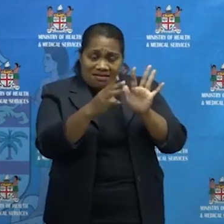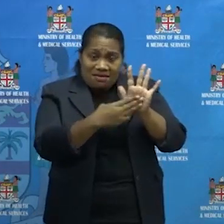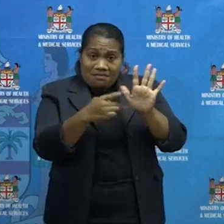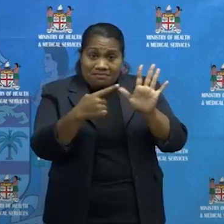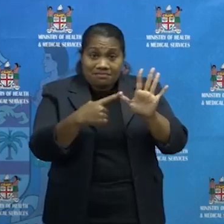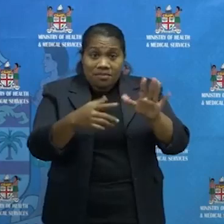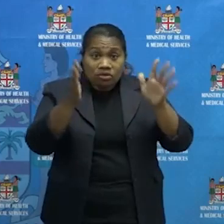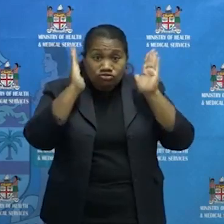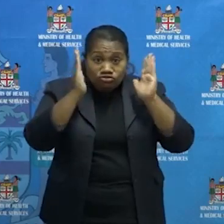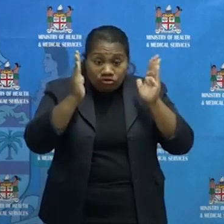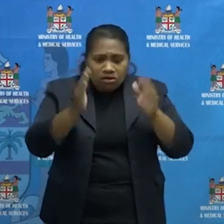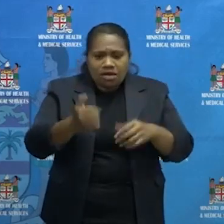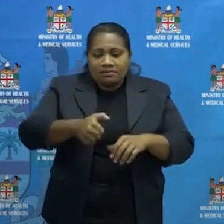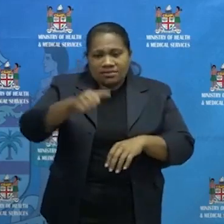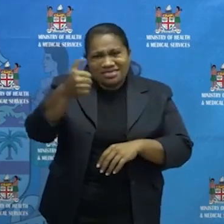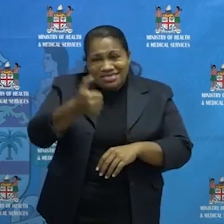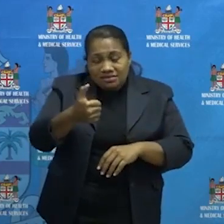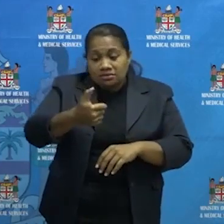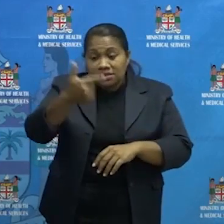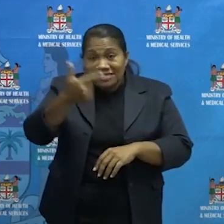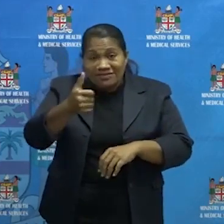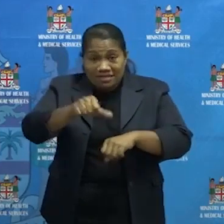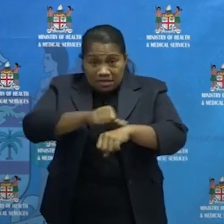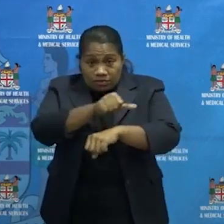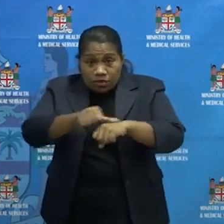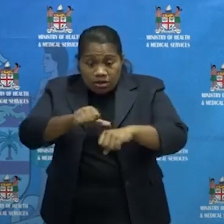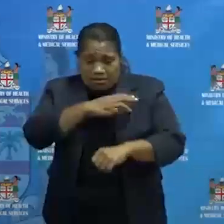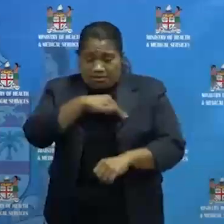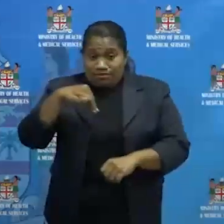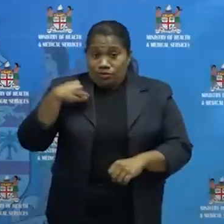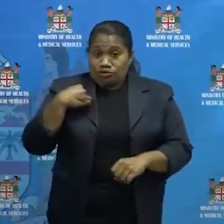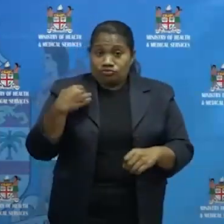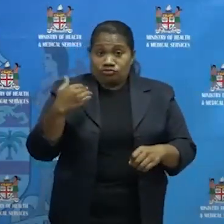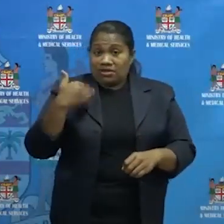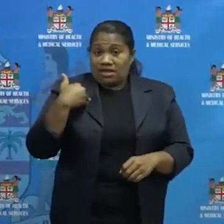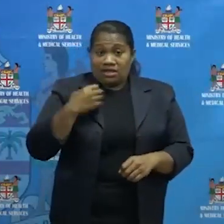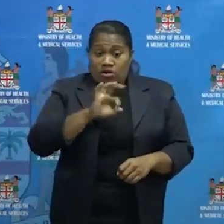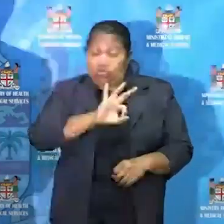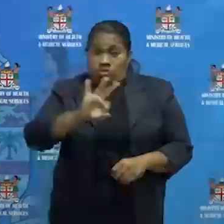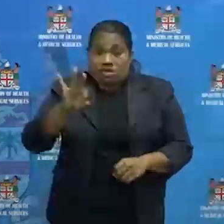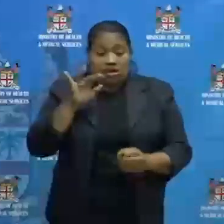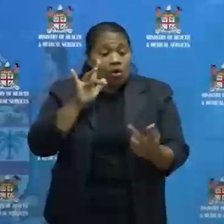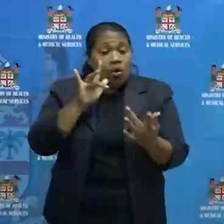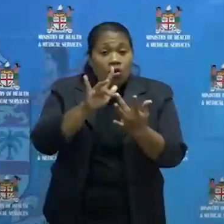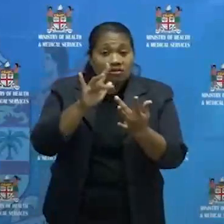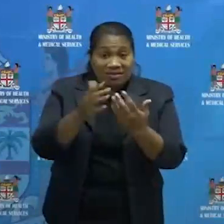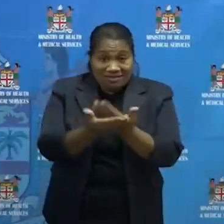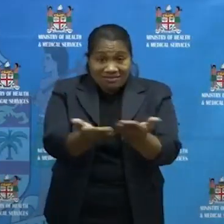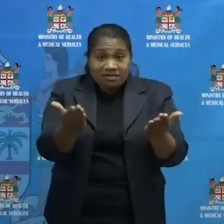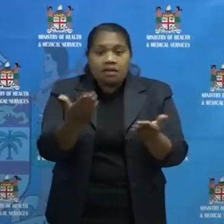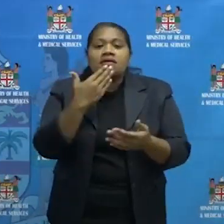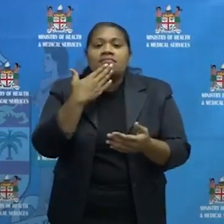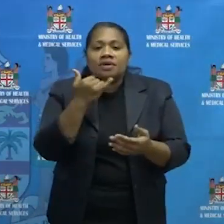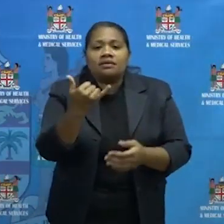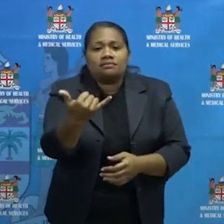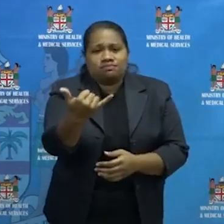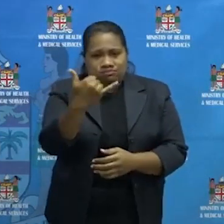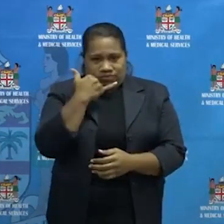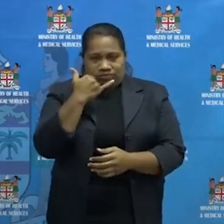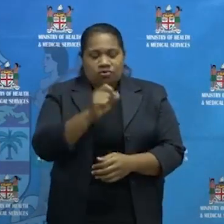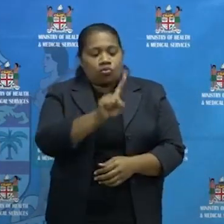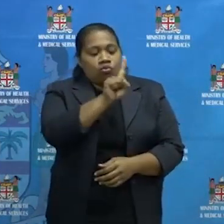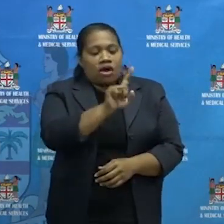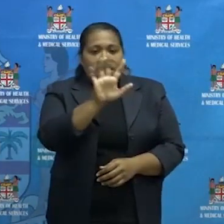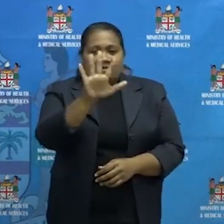April, and the Ministry of Health has not yet contacted you, please call 158 right